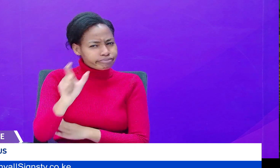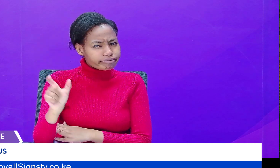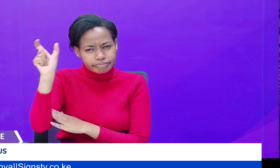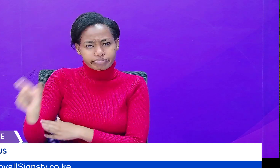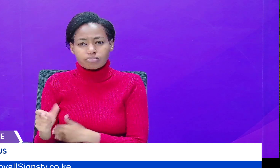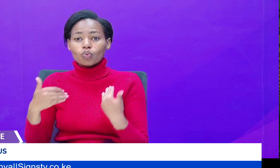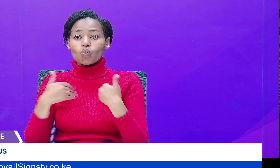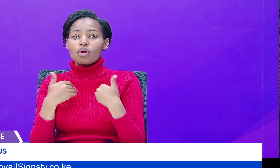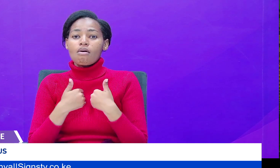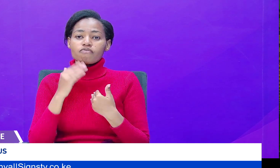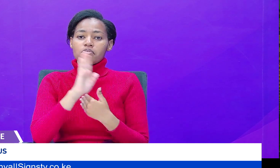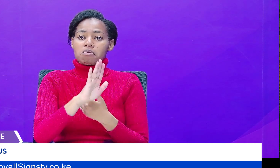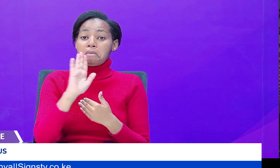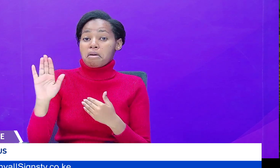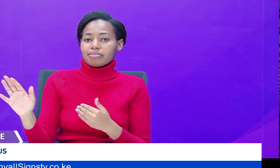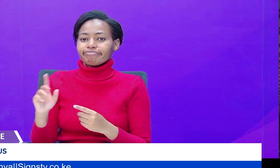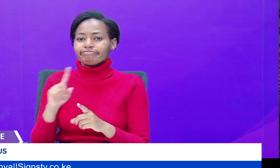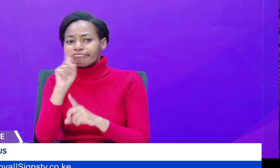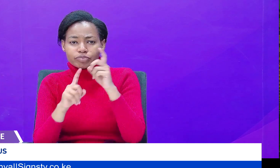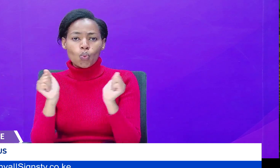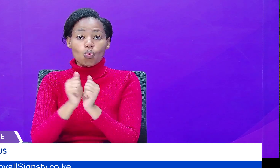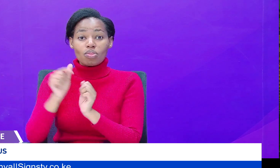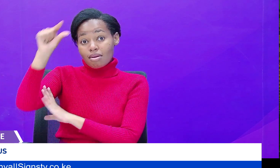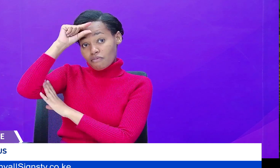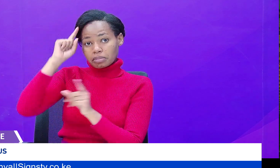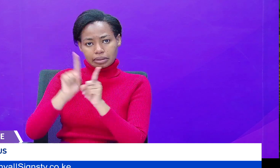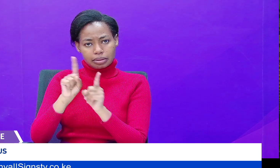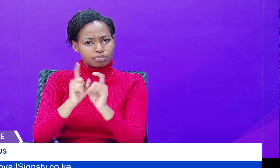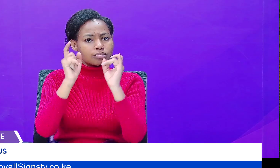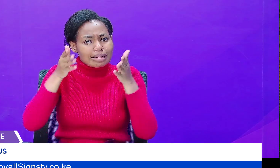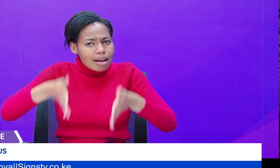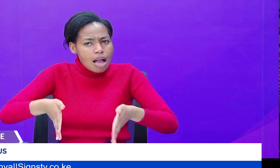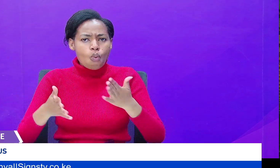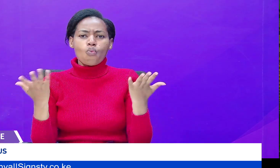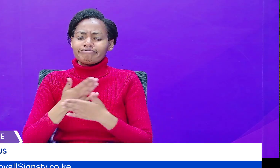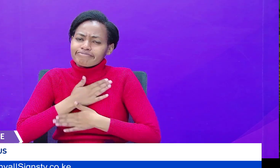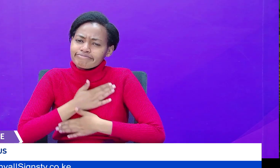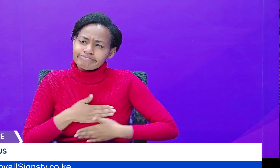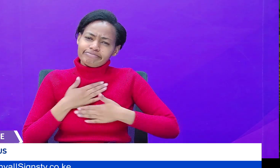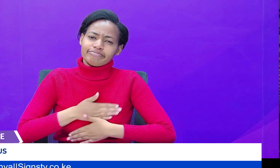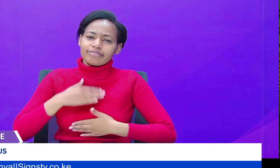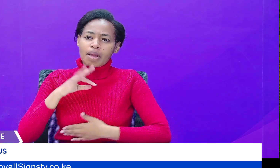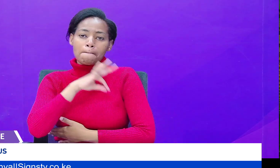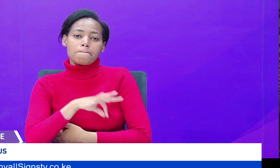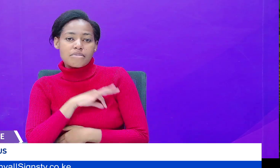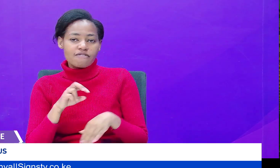examples of regions that have rallied with the government and are currently enjoying the benefits of national